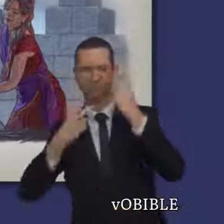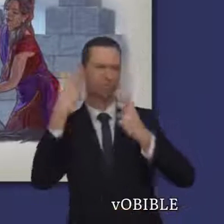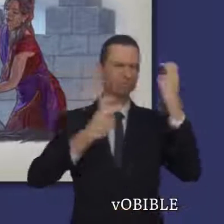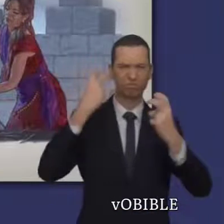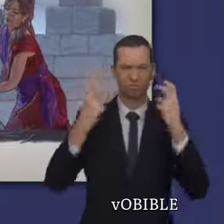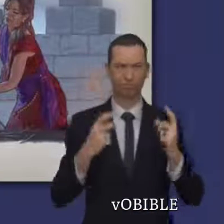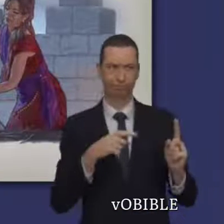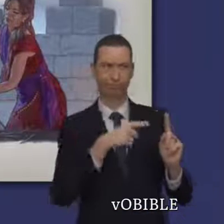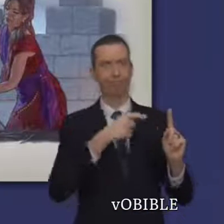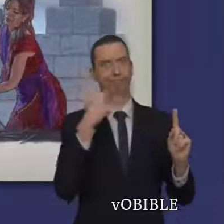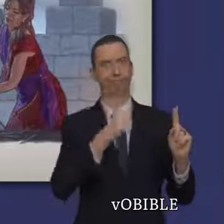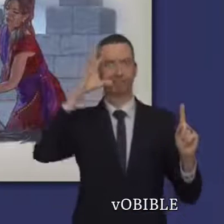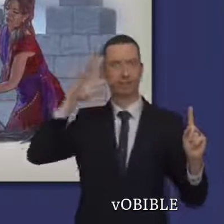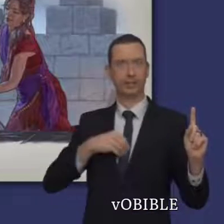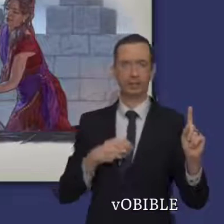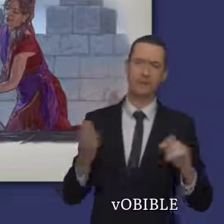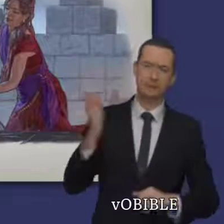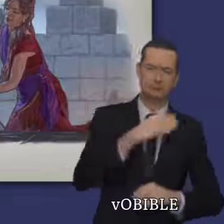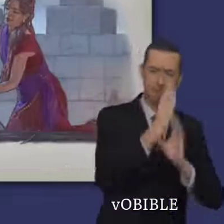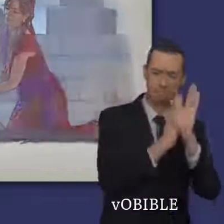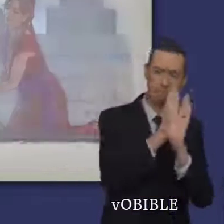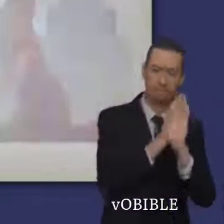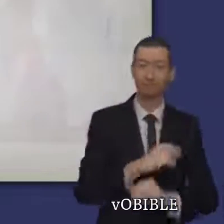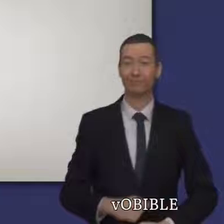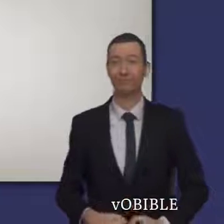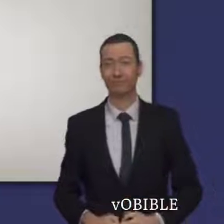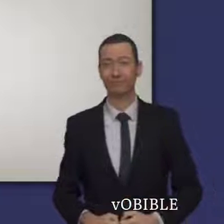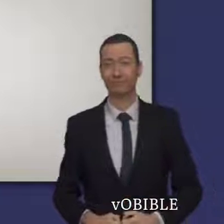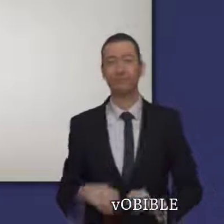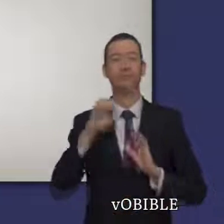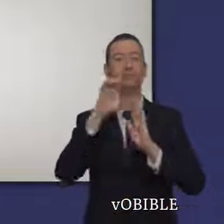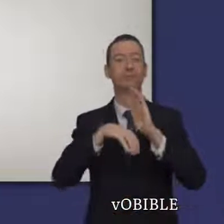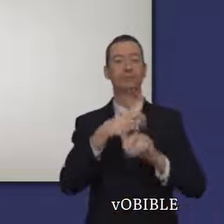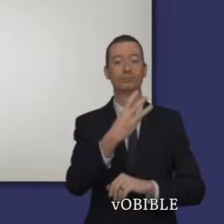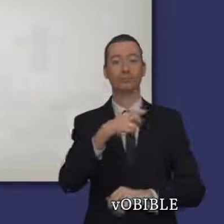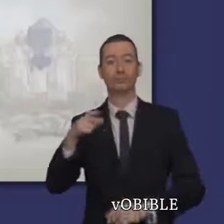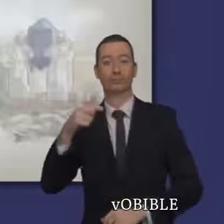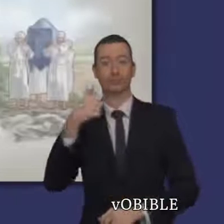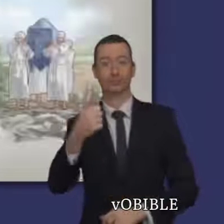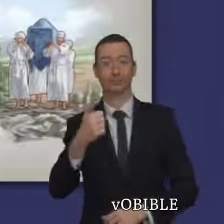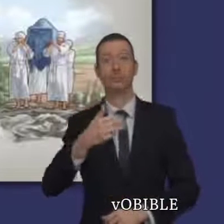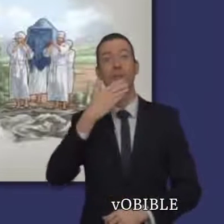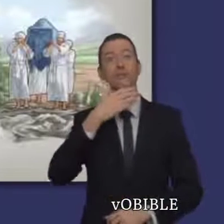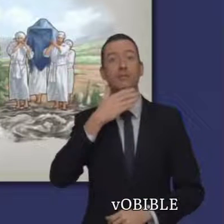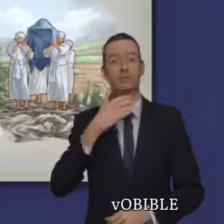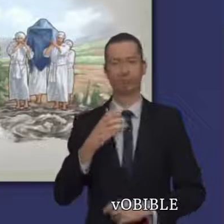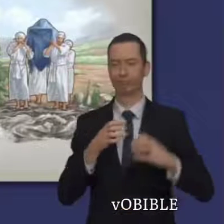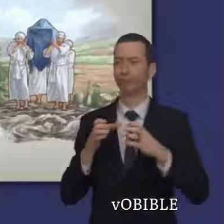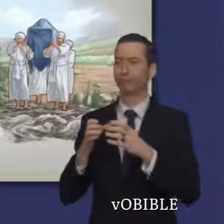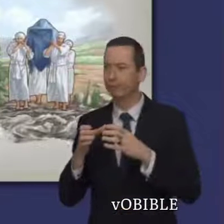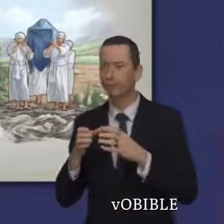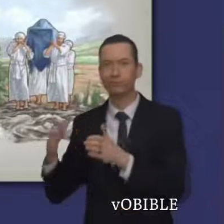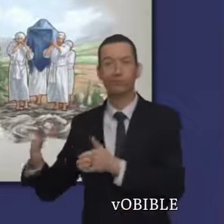spies, thereby disobeying the order of the king. In chapters 3 to 6, Israel